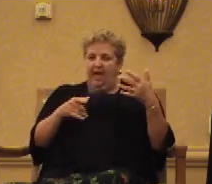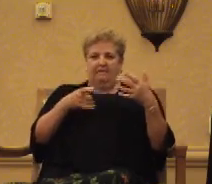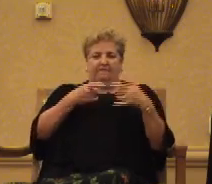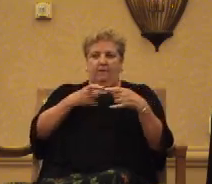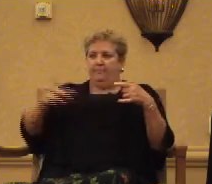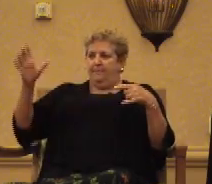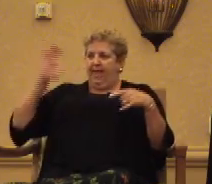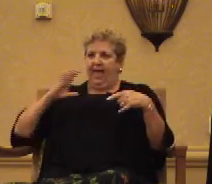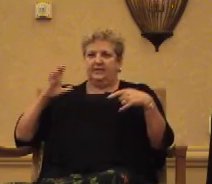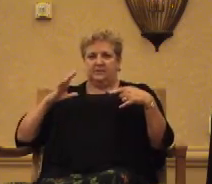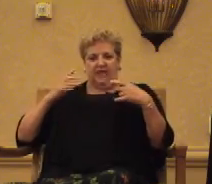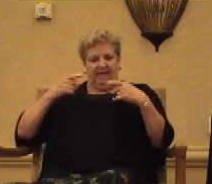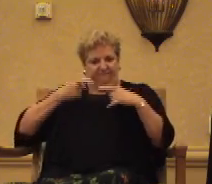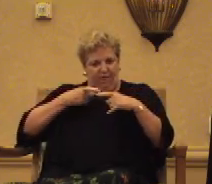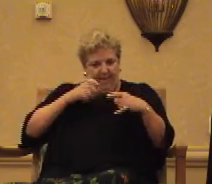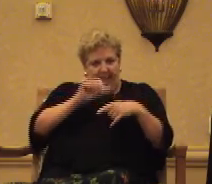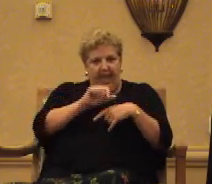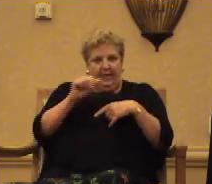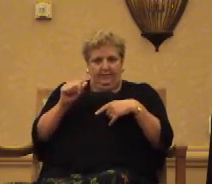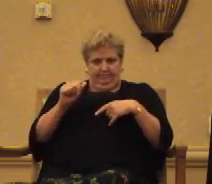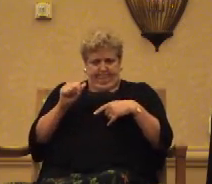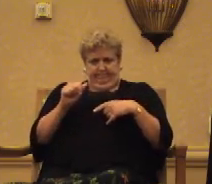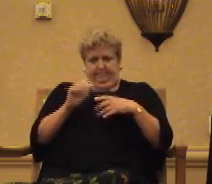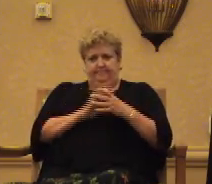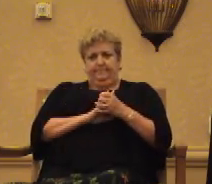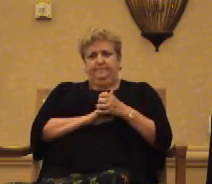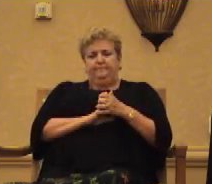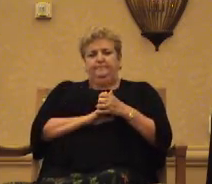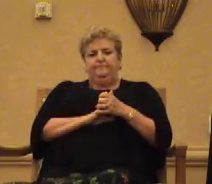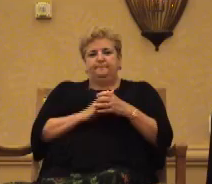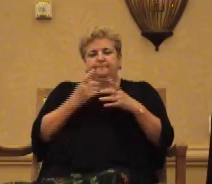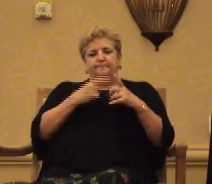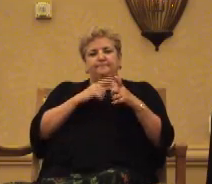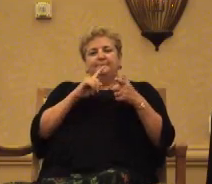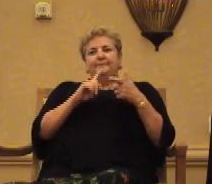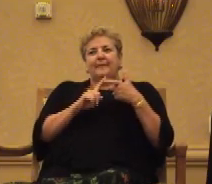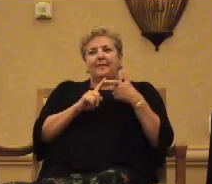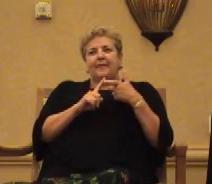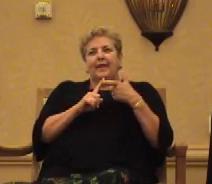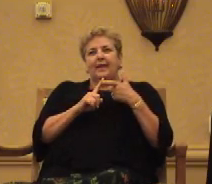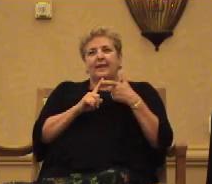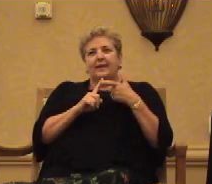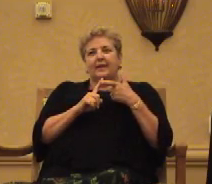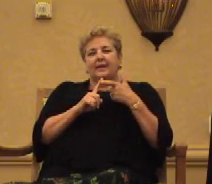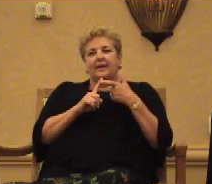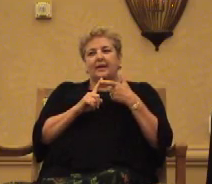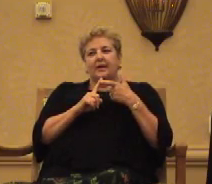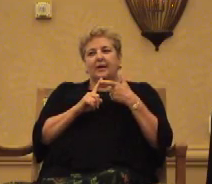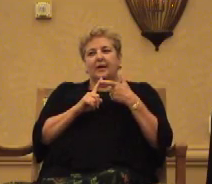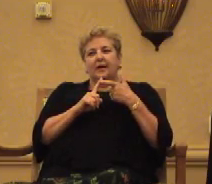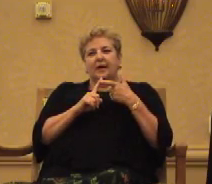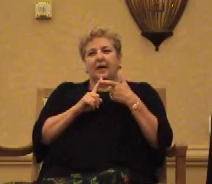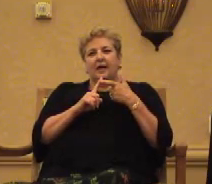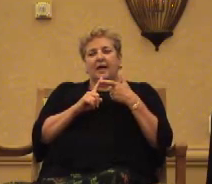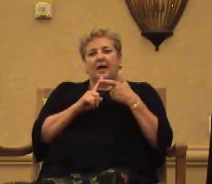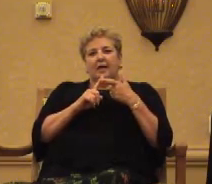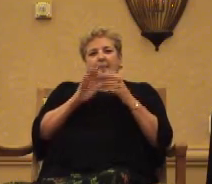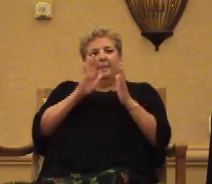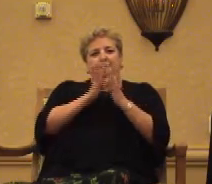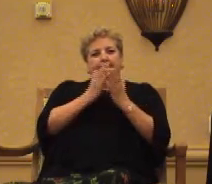this process this way before. And then when I got to This Was Our Course, the book asked me to do something, to look at